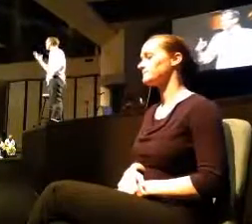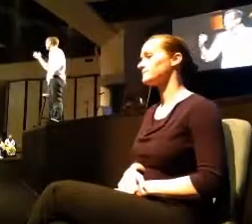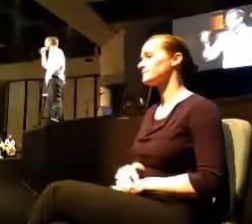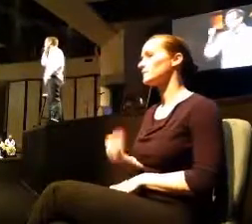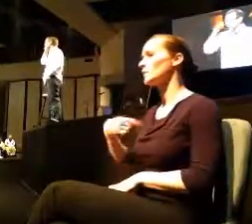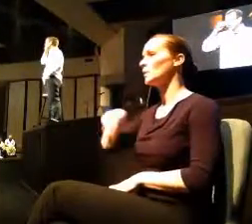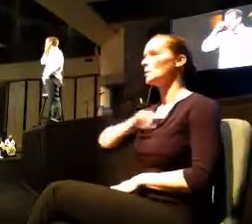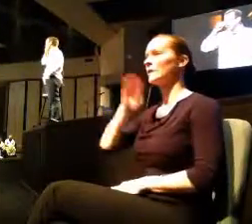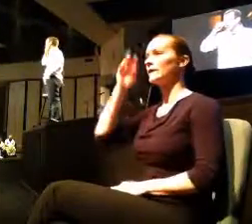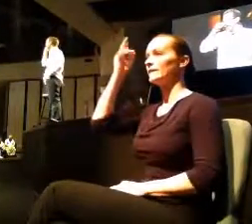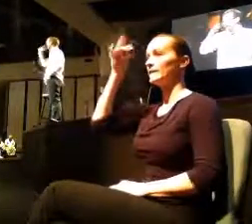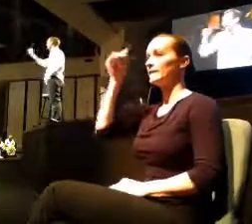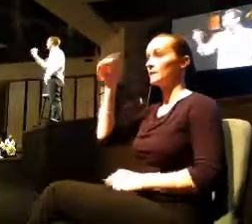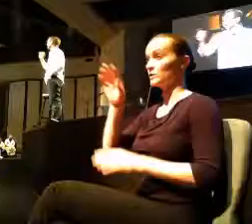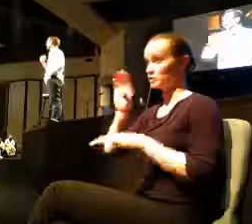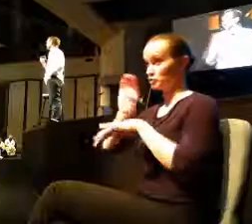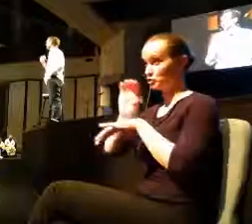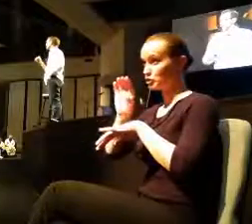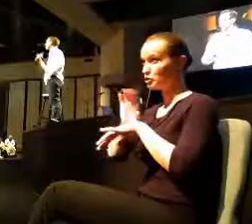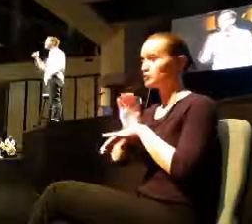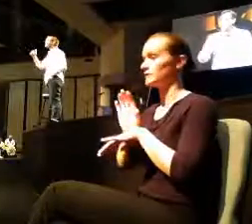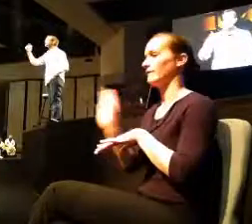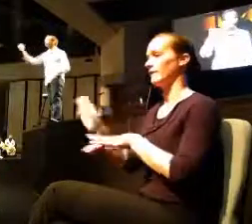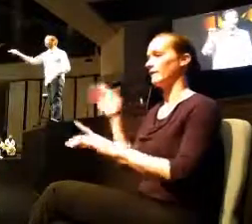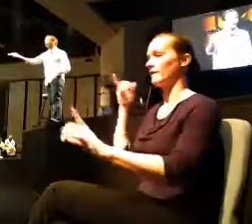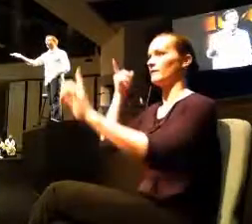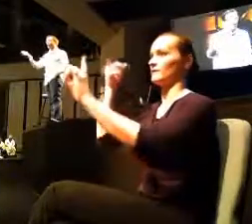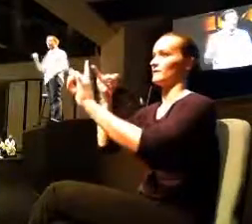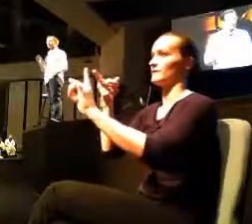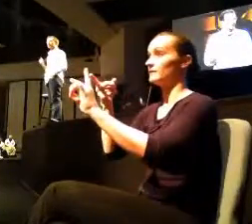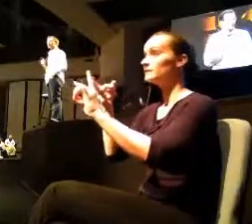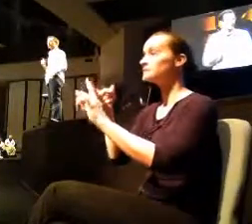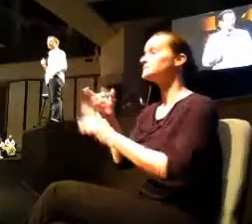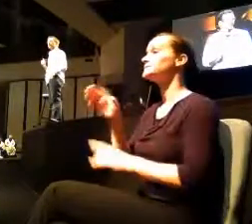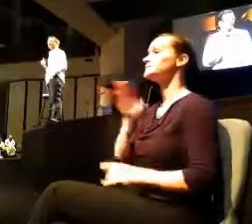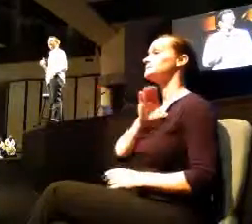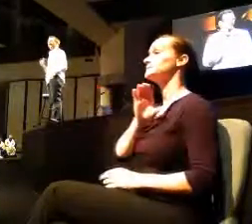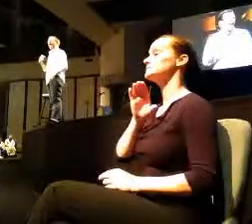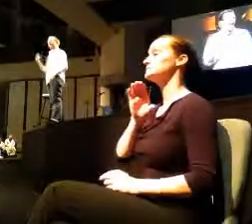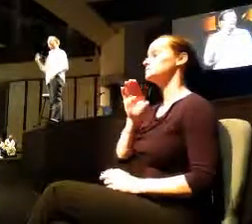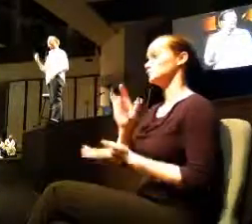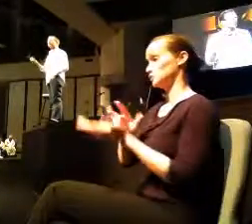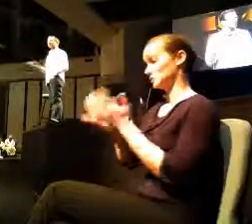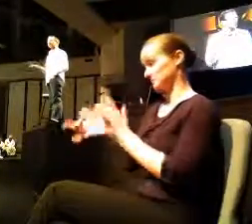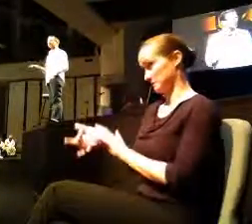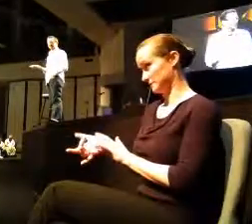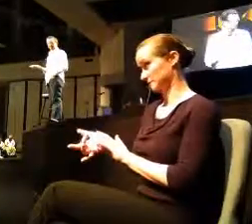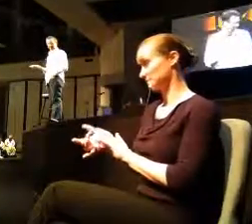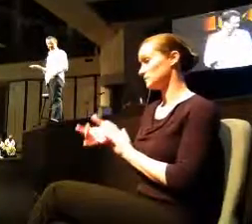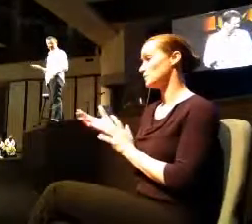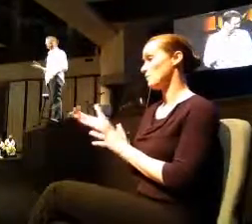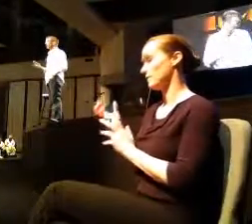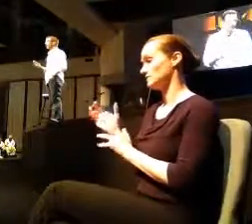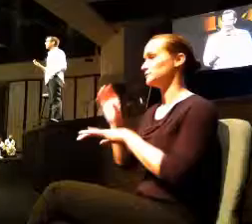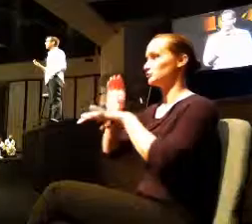about the movement of the church, you have to understand this. What Jesus launched as the church has to be